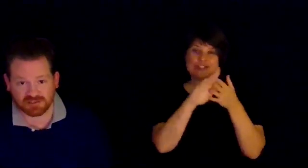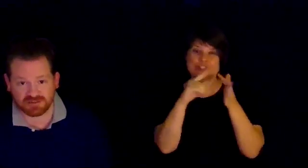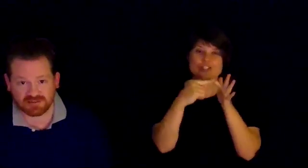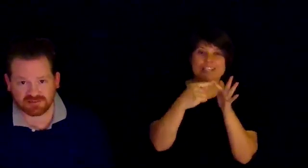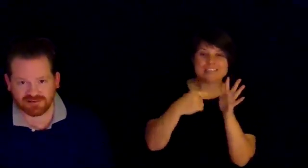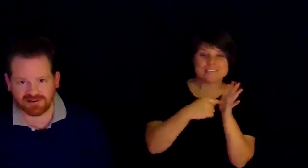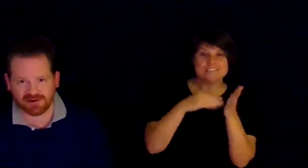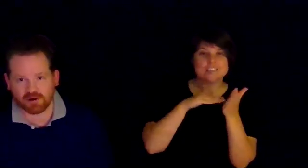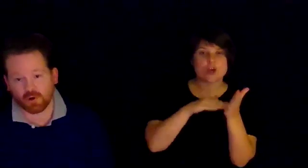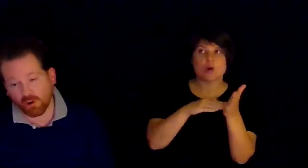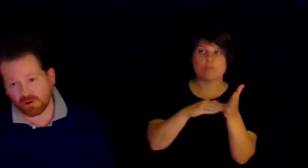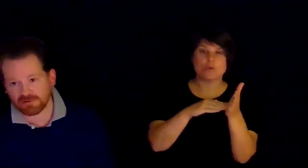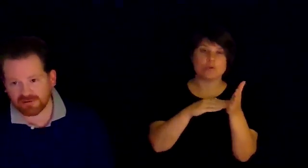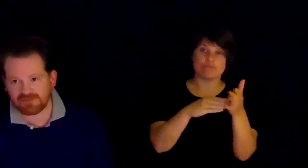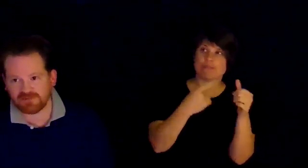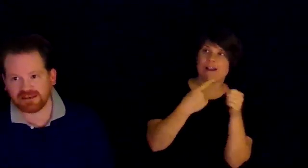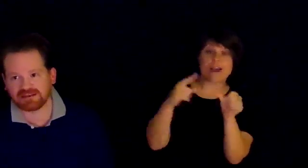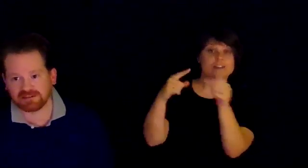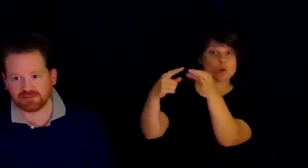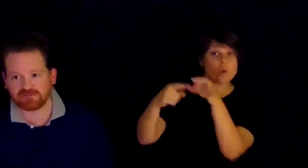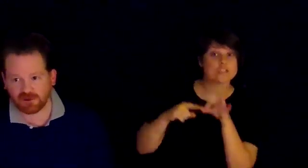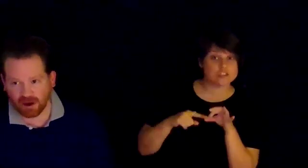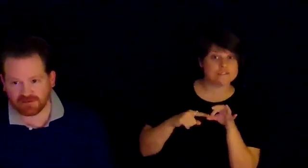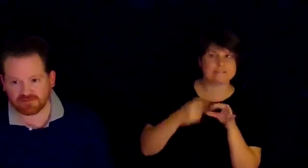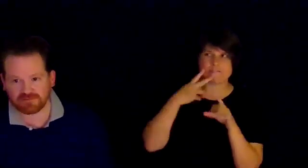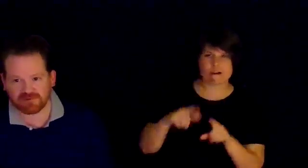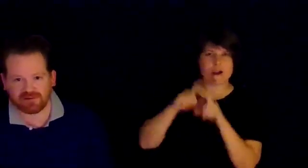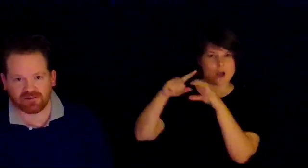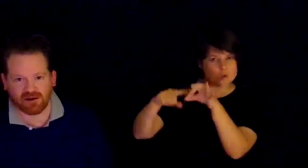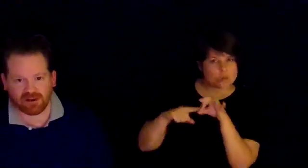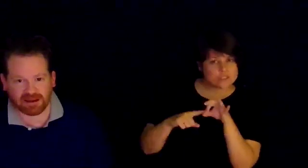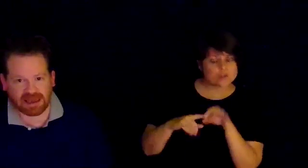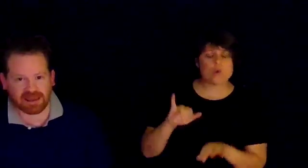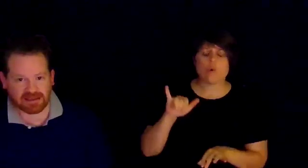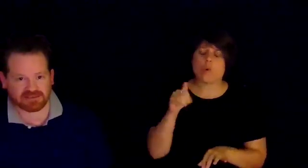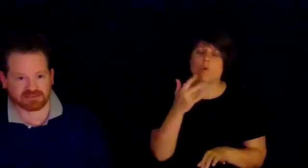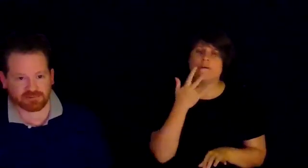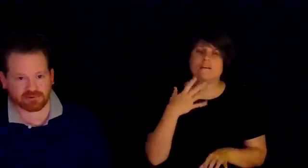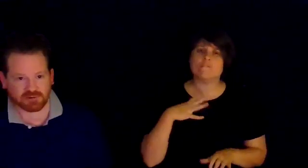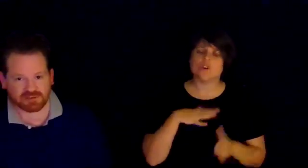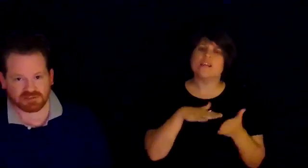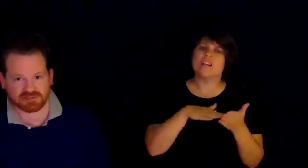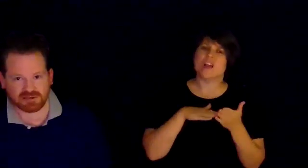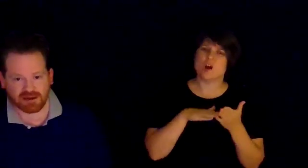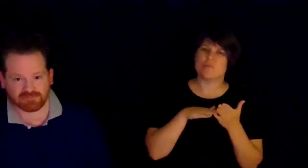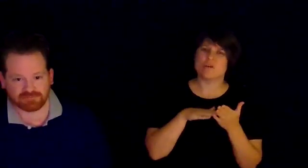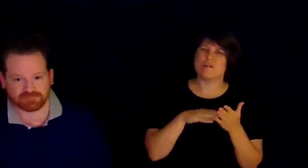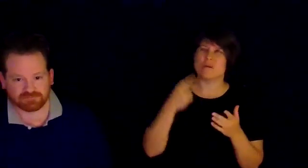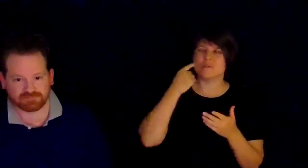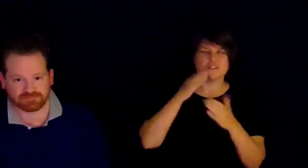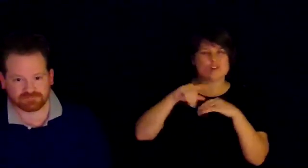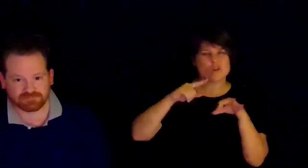difficult questions, or if you need a little bit of guidance around how to answer some of those questions that